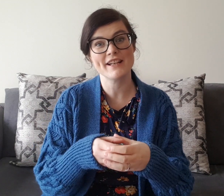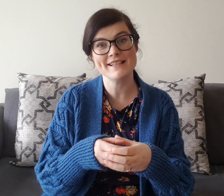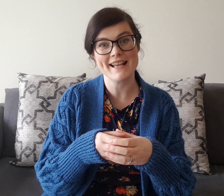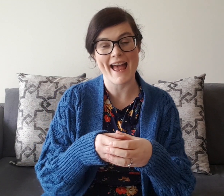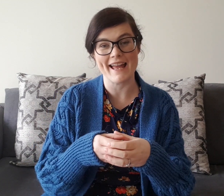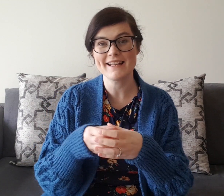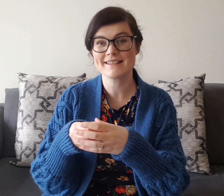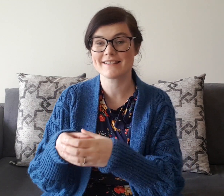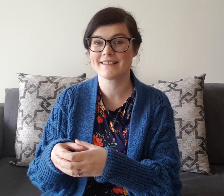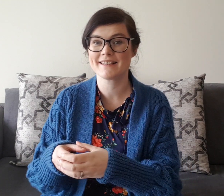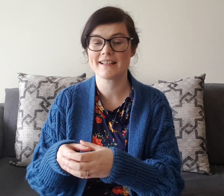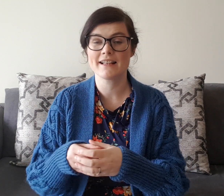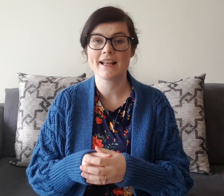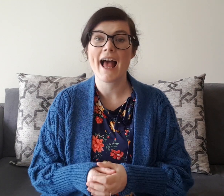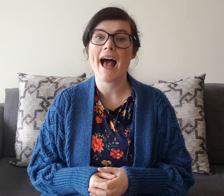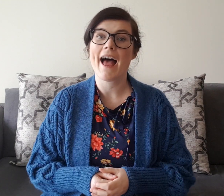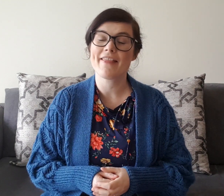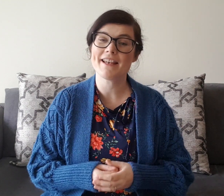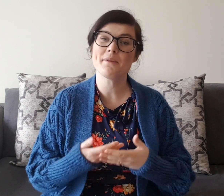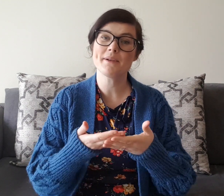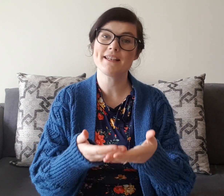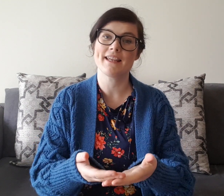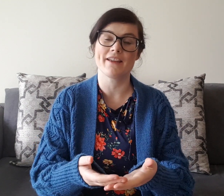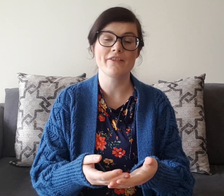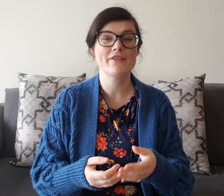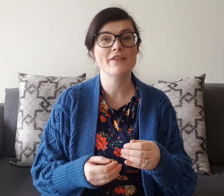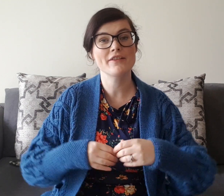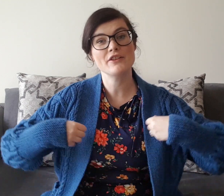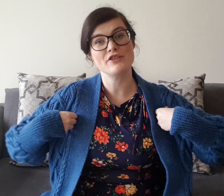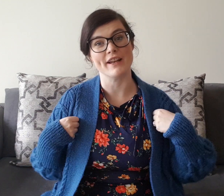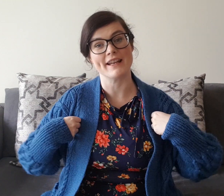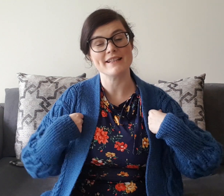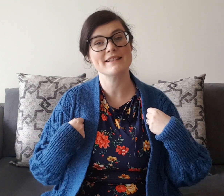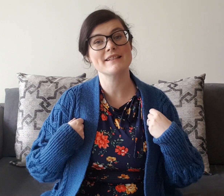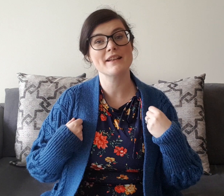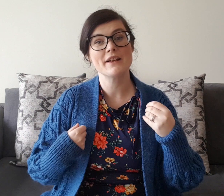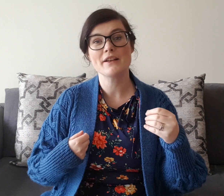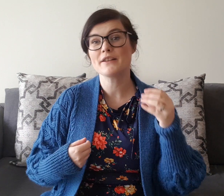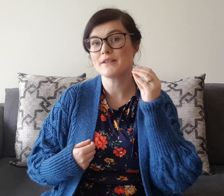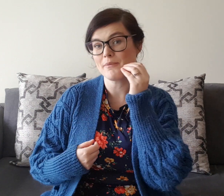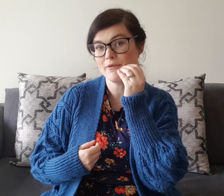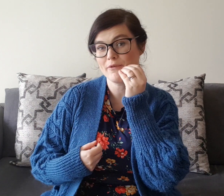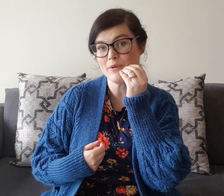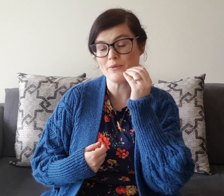chickens' eggs, and then he would give the chickens some food.